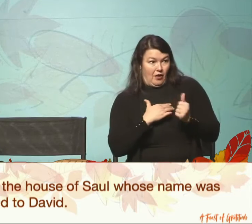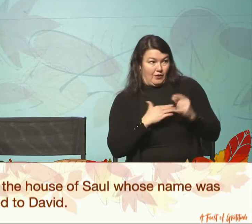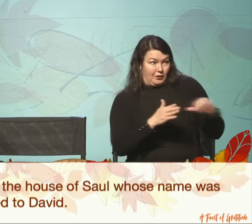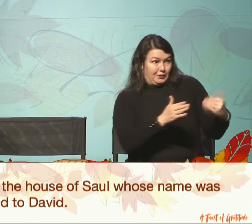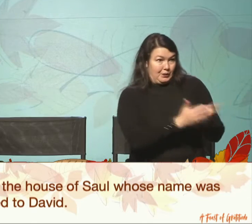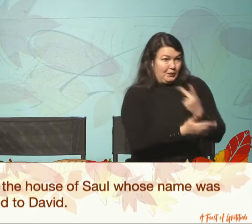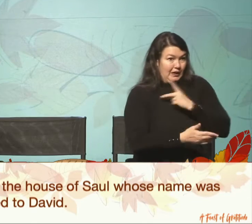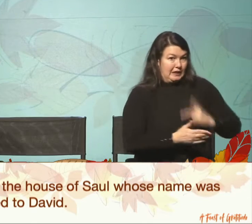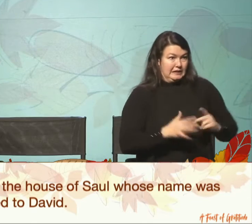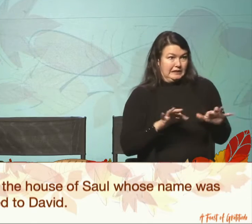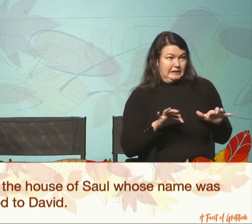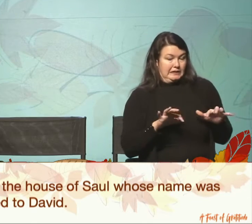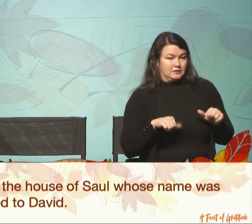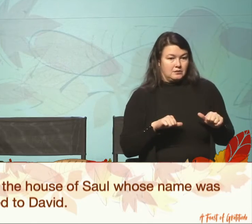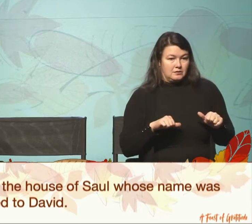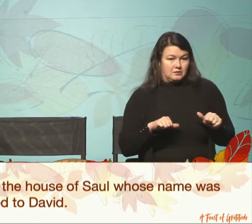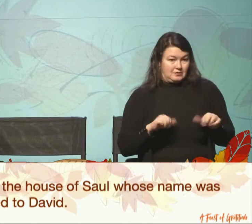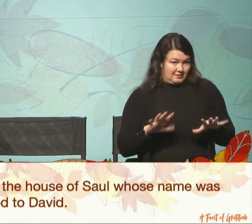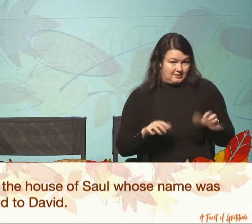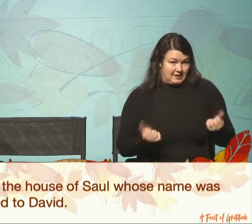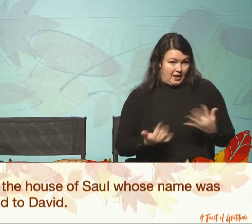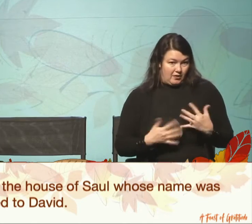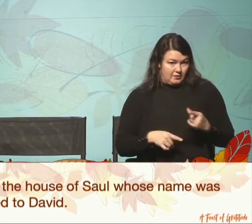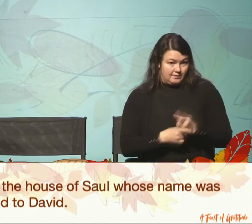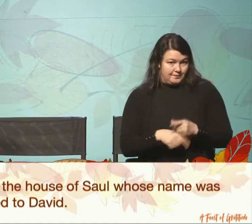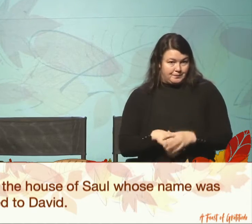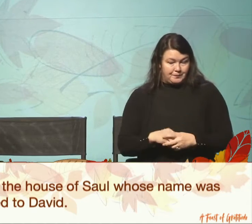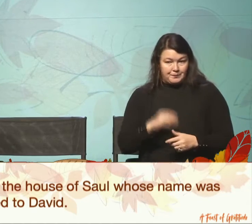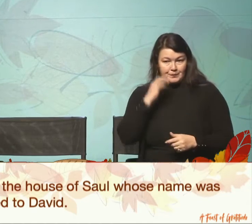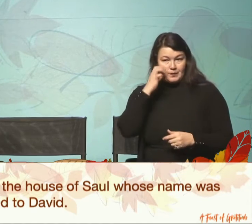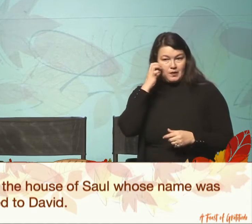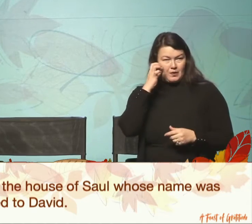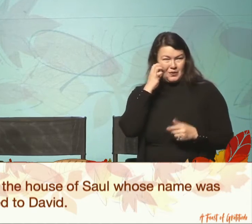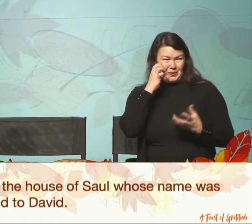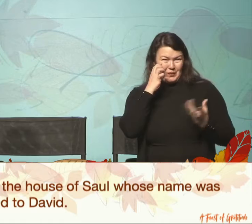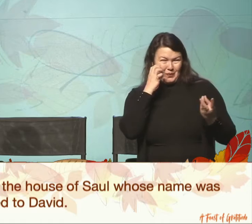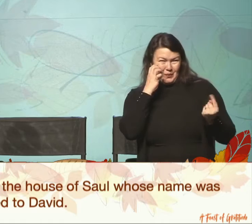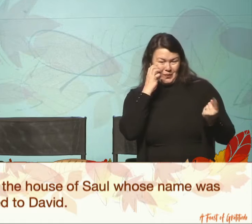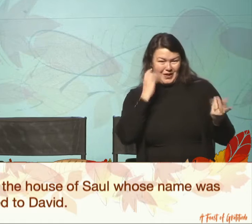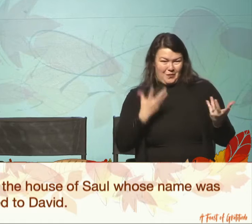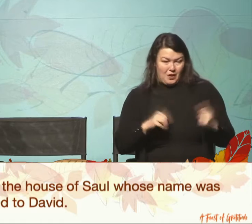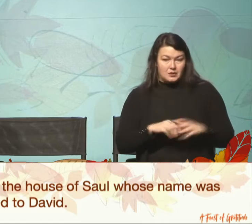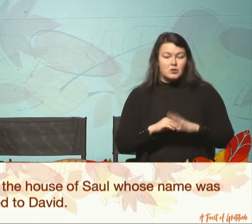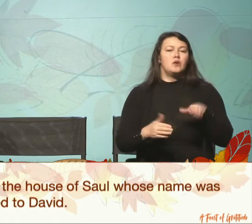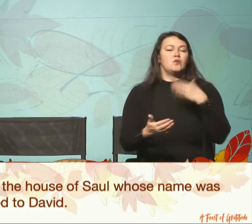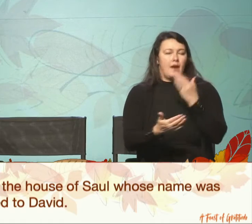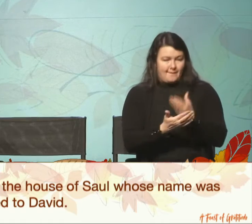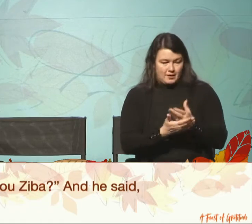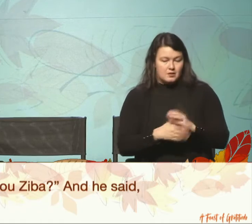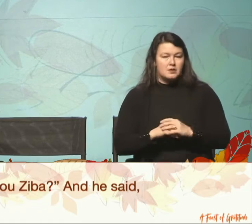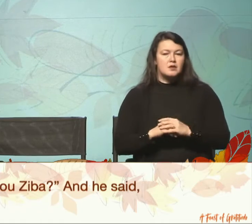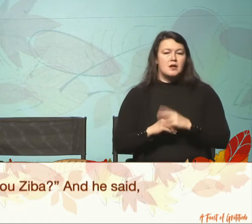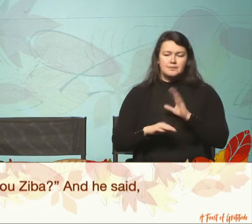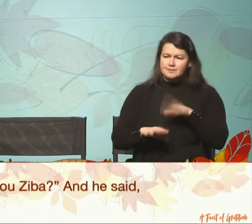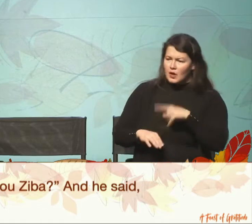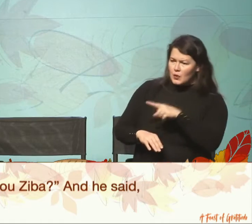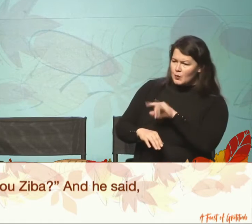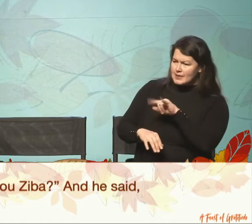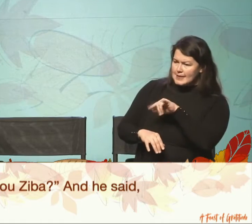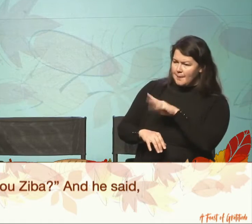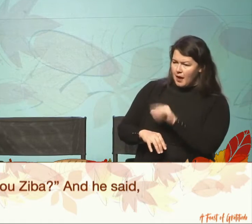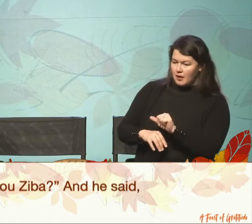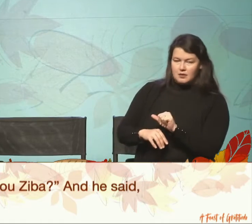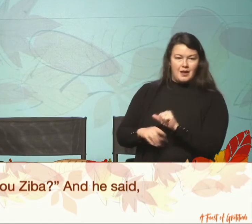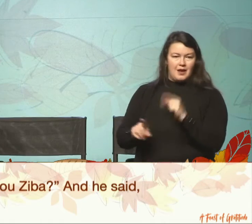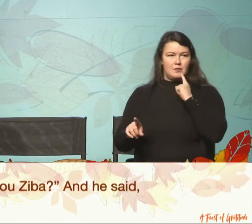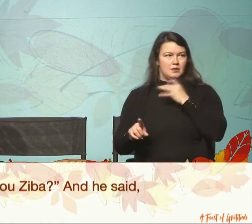king, that's not a good call. You aren't looking for that appointment. You're like, what do they want? And so he comes, and the king says to him, are you Ziba? And I wonder if in